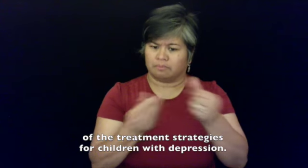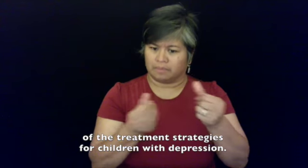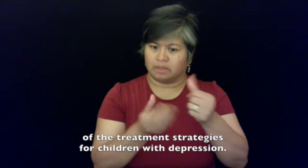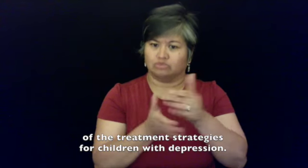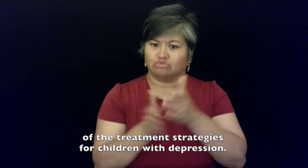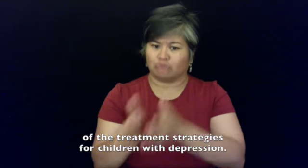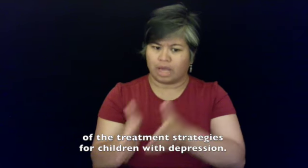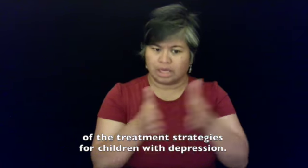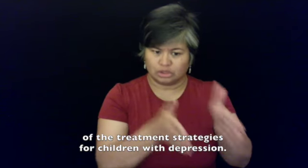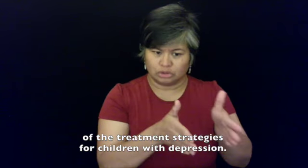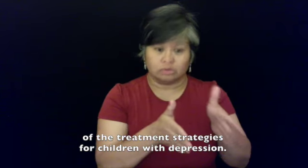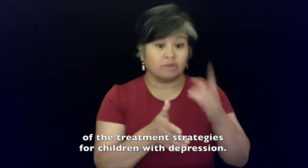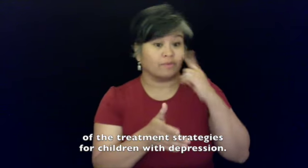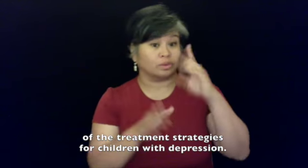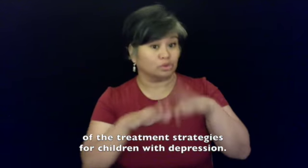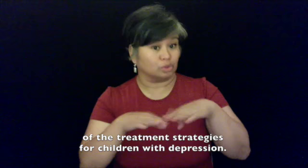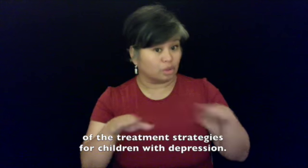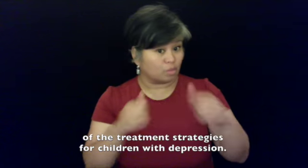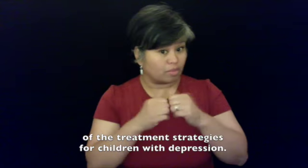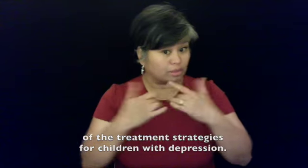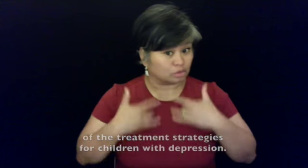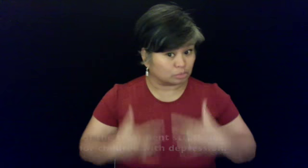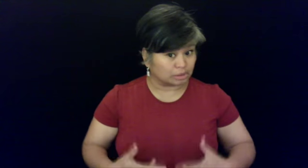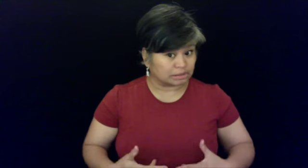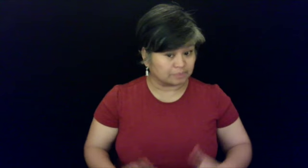treatment strategies for children with depression.